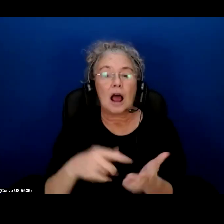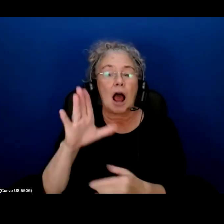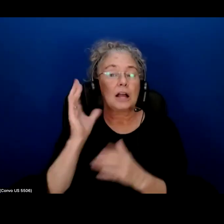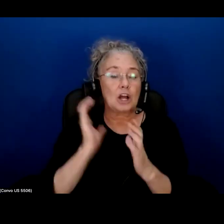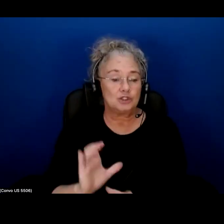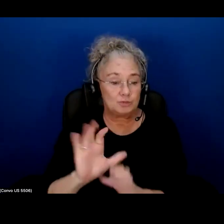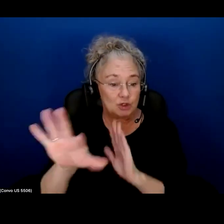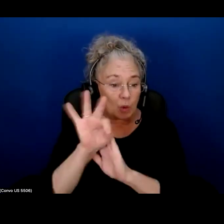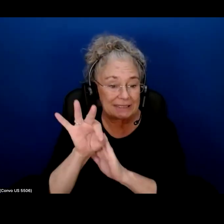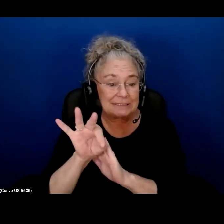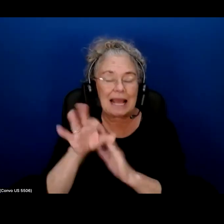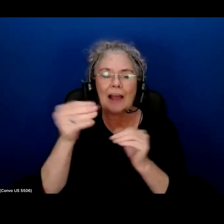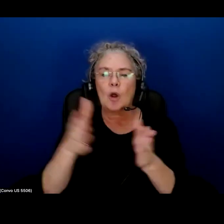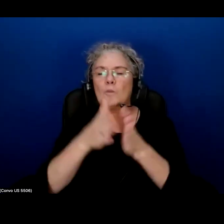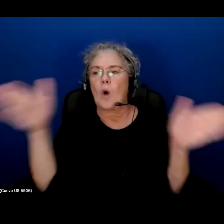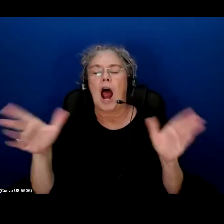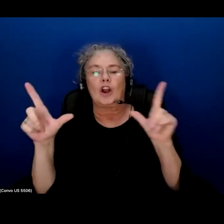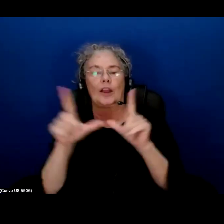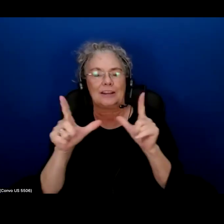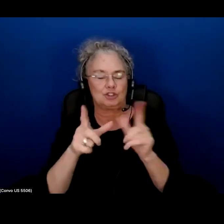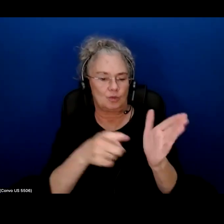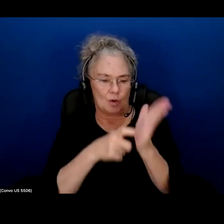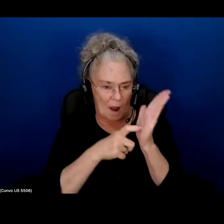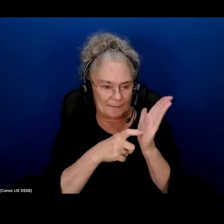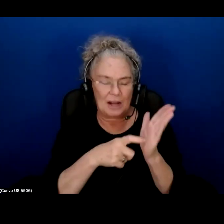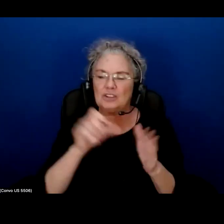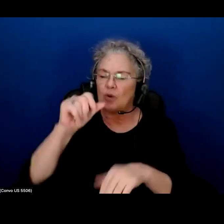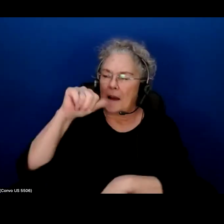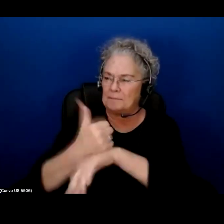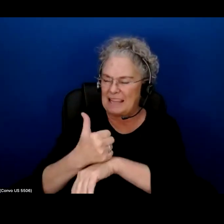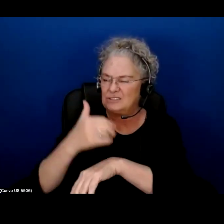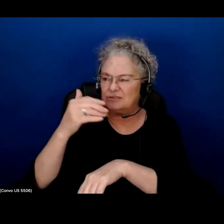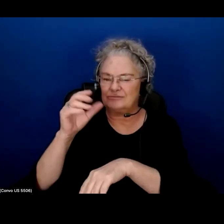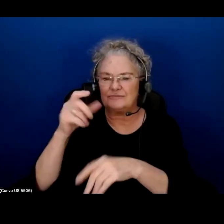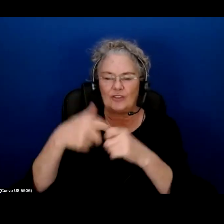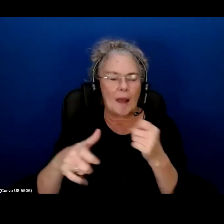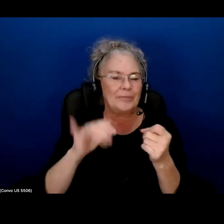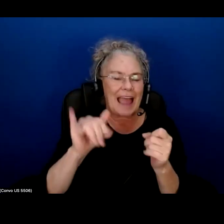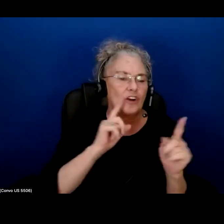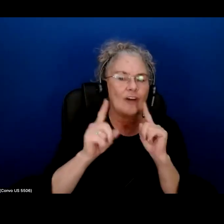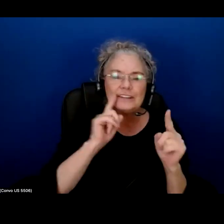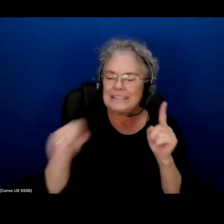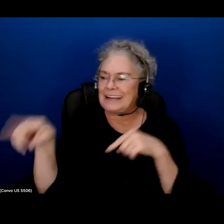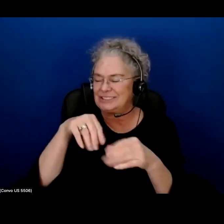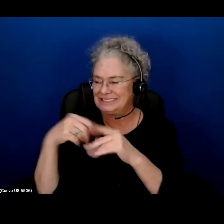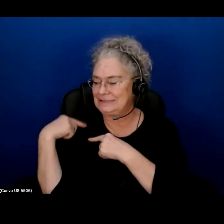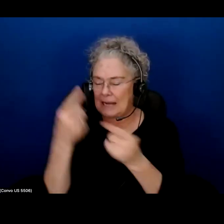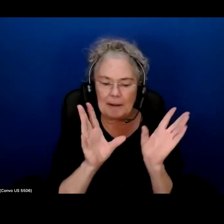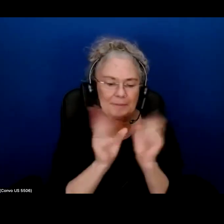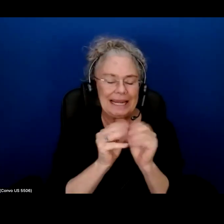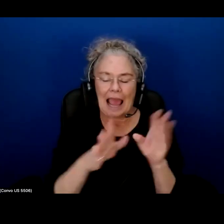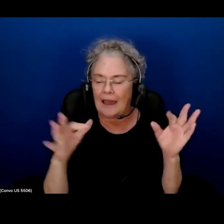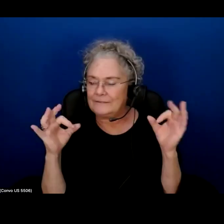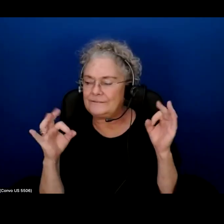choice and the broader licensure requirements. So based off of the conversations in these past meetings and the feedback that